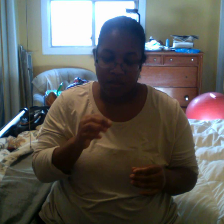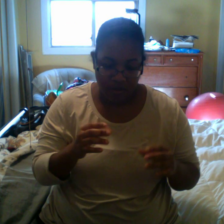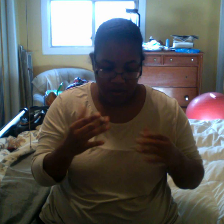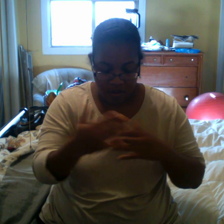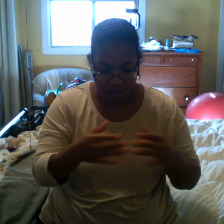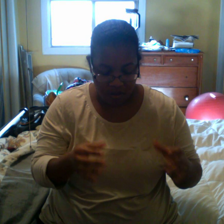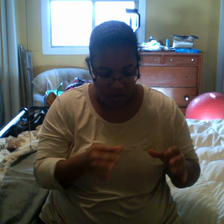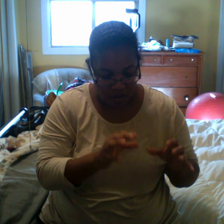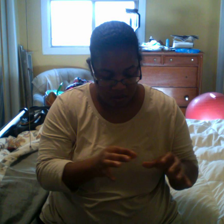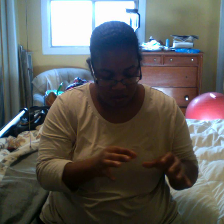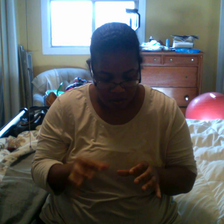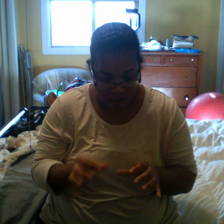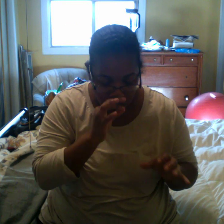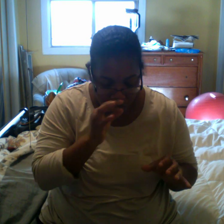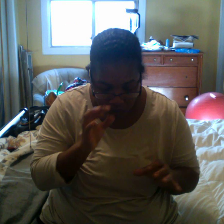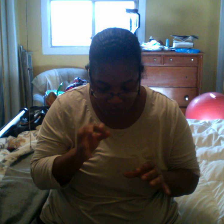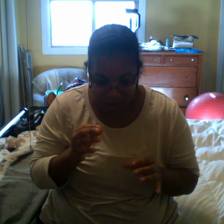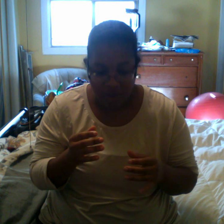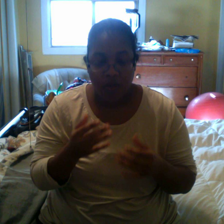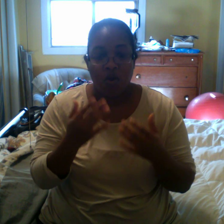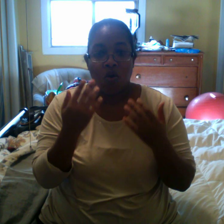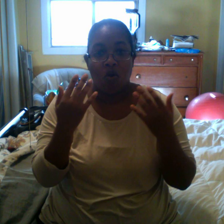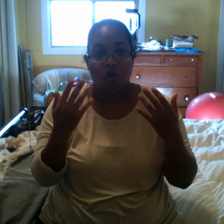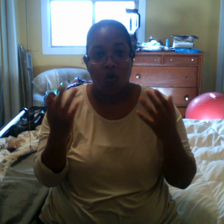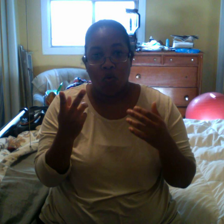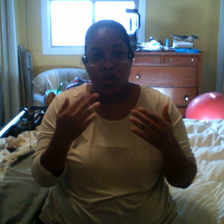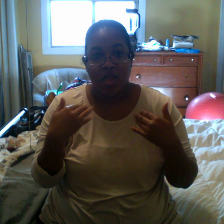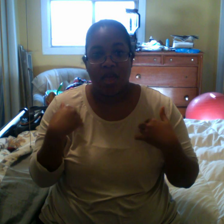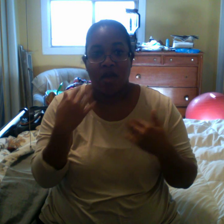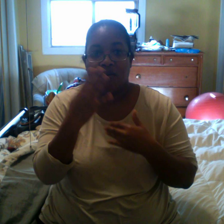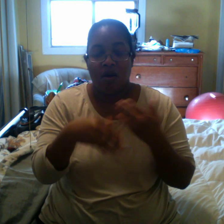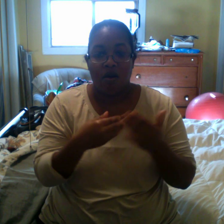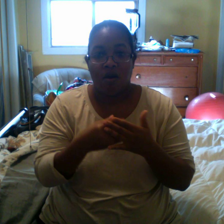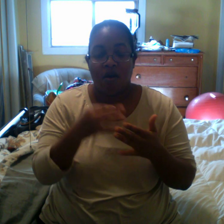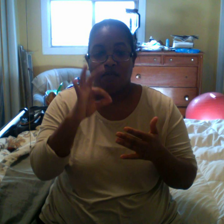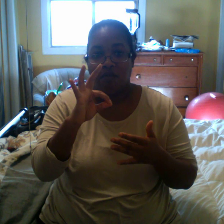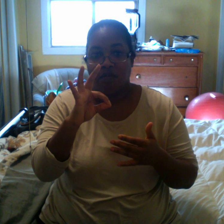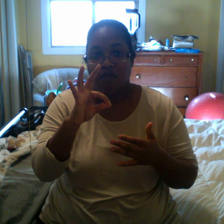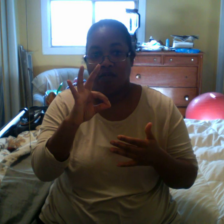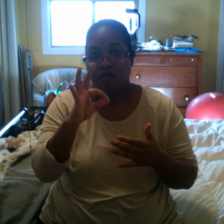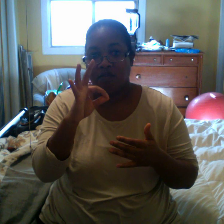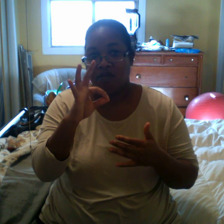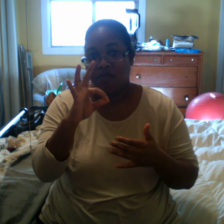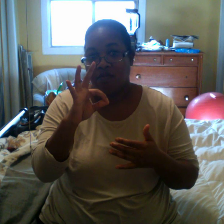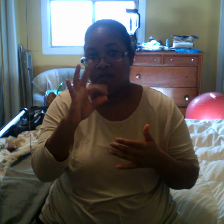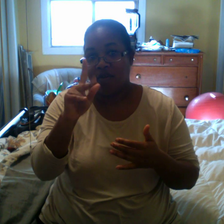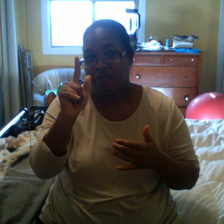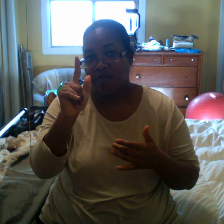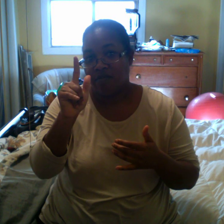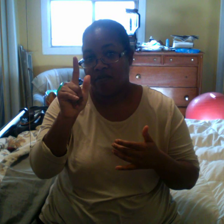There we go. You got all four of them. Okay, perfect. So you're going to turn on your opto stimulus here. So you're going to park the lights right on top of the